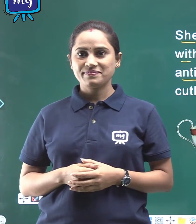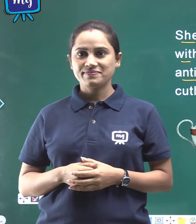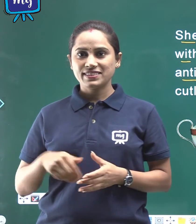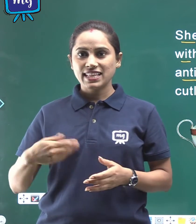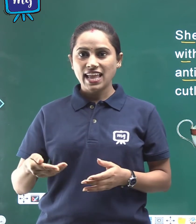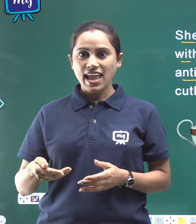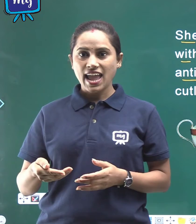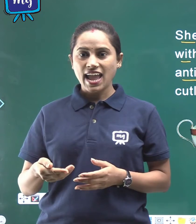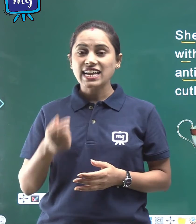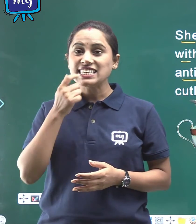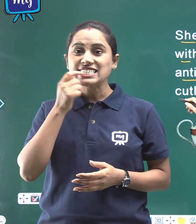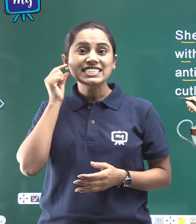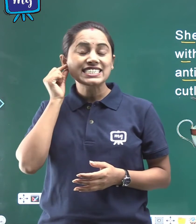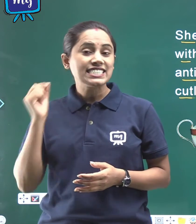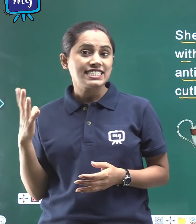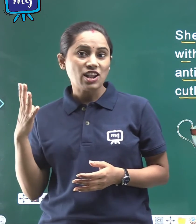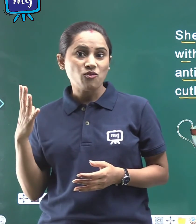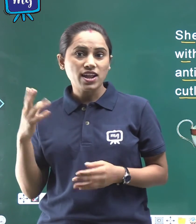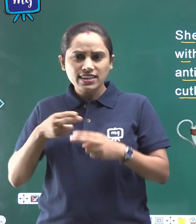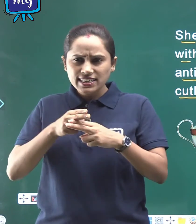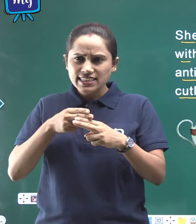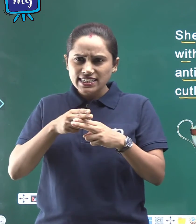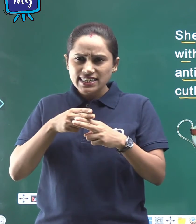and silver cutlery